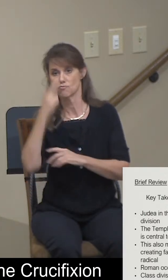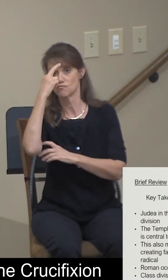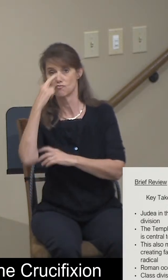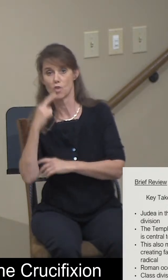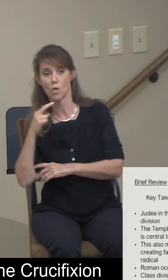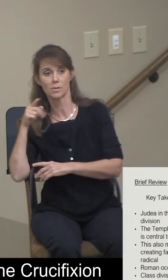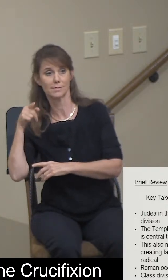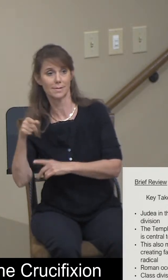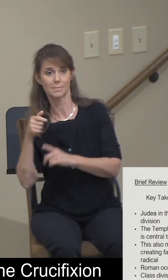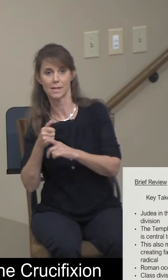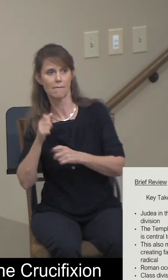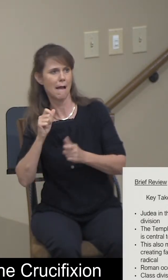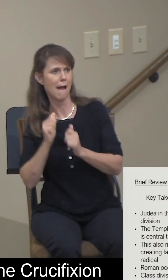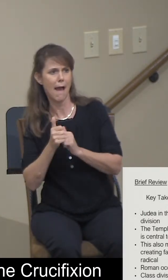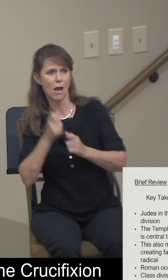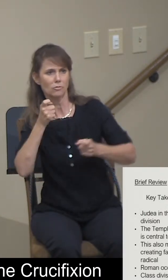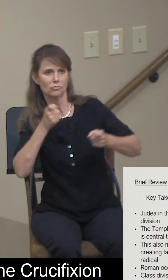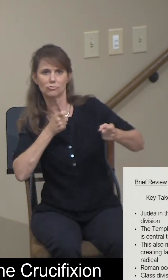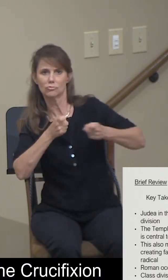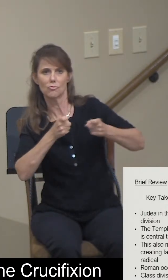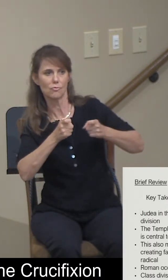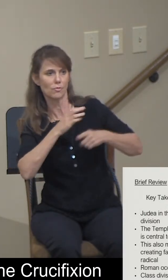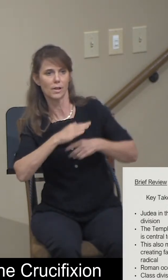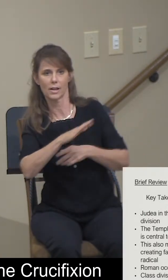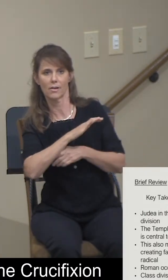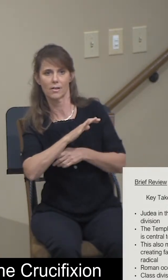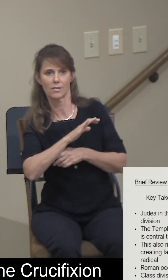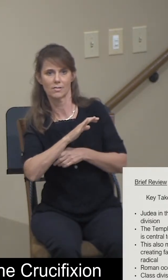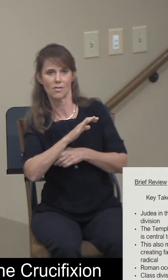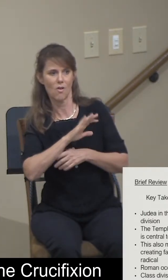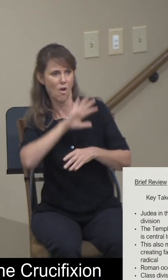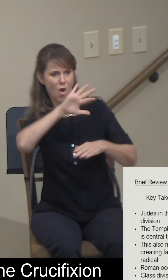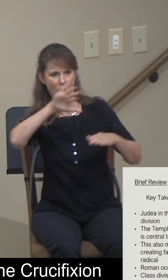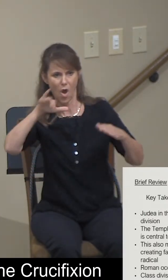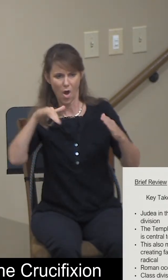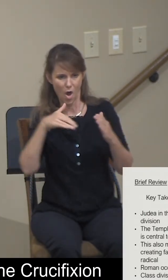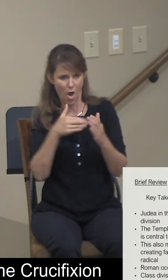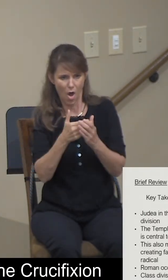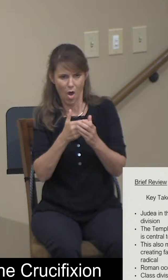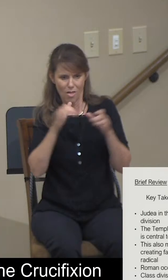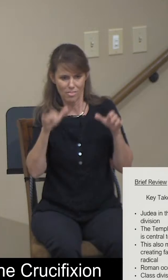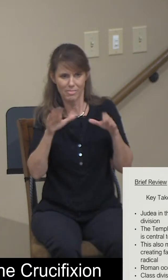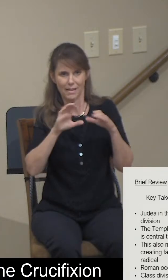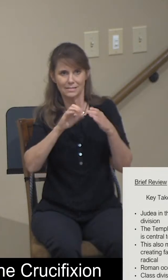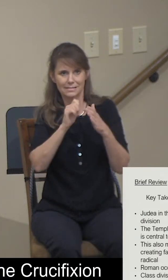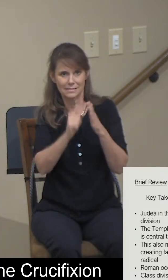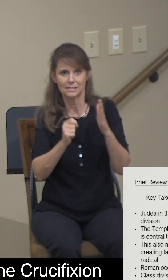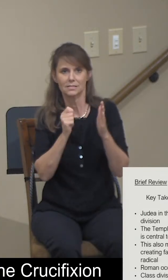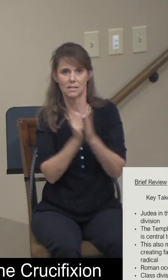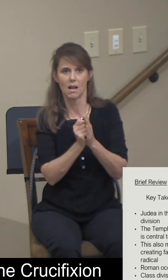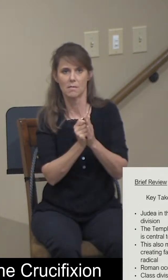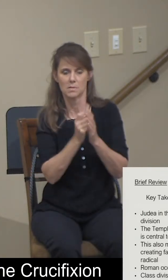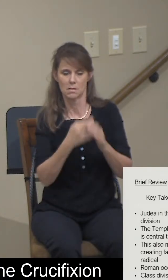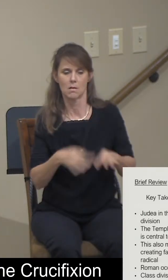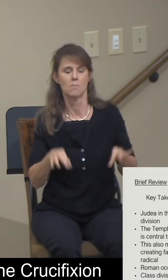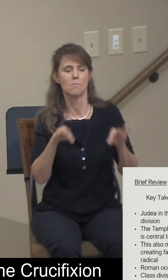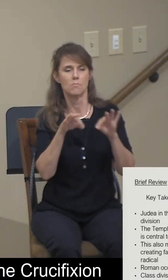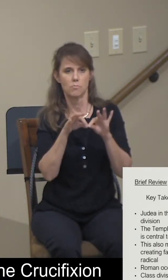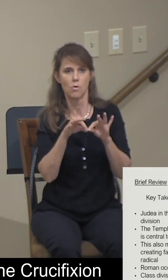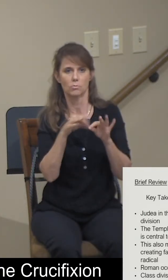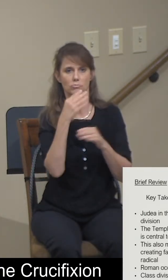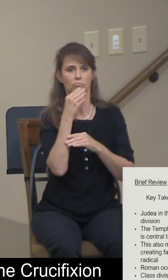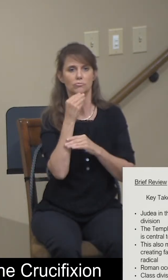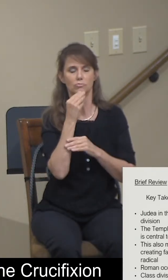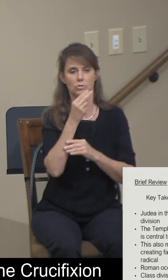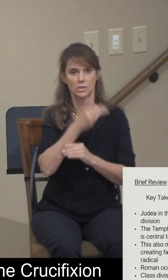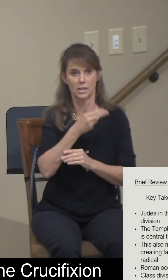to maintain control in the region. This is a really significant period of time in Jewish history, even before Jesus enters the